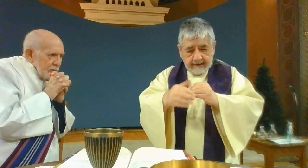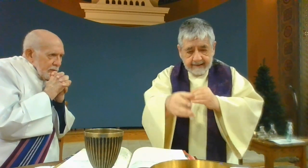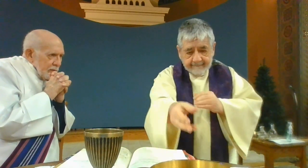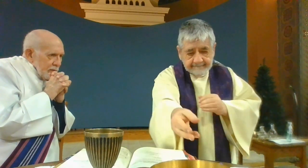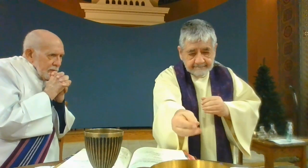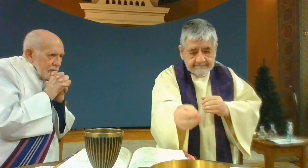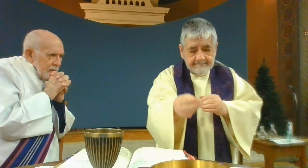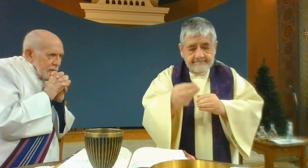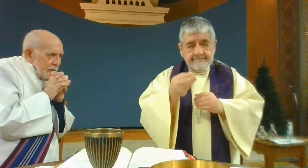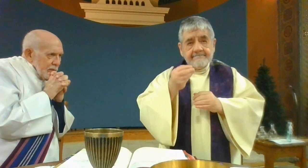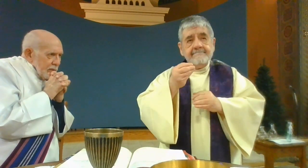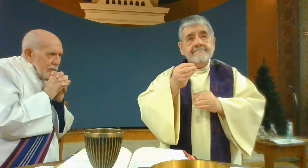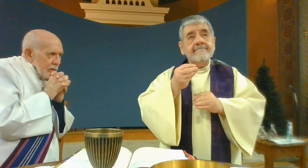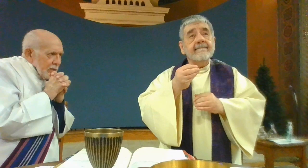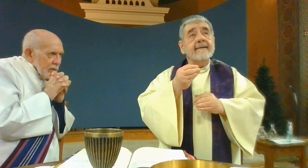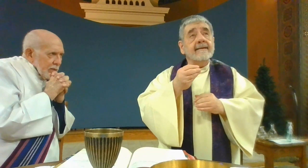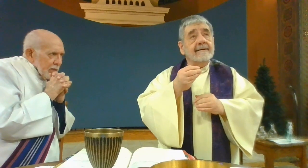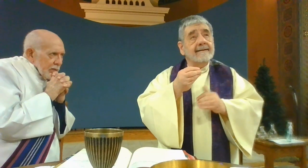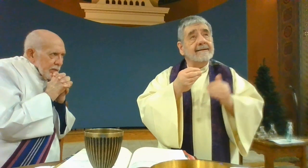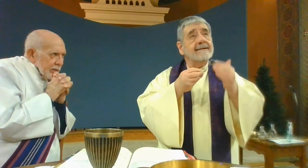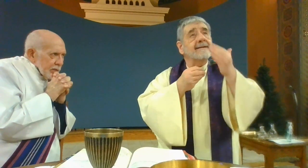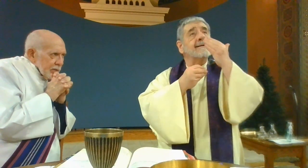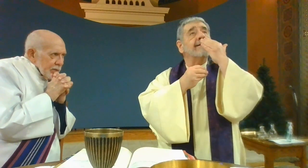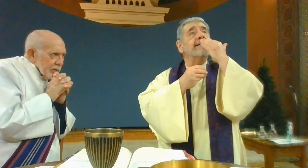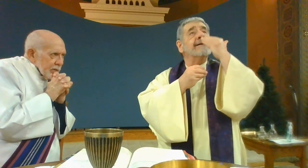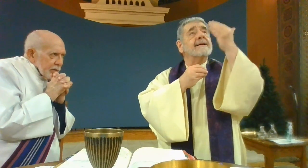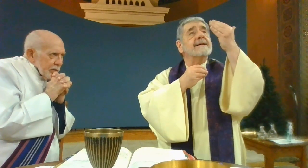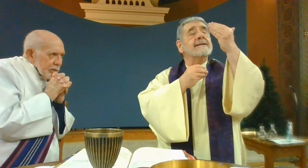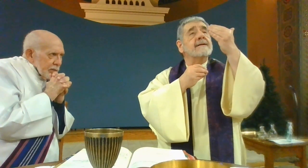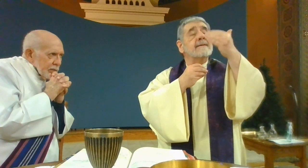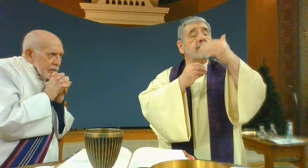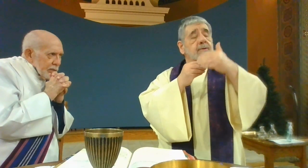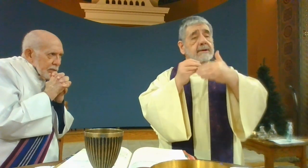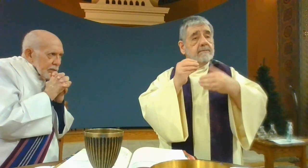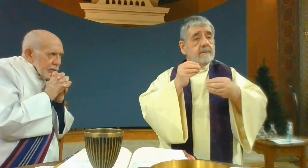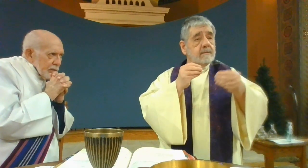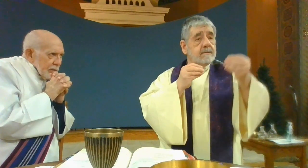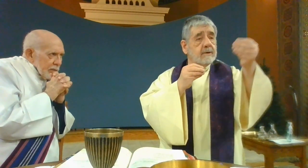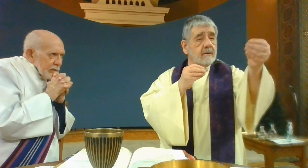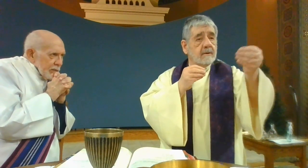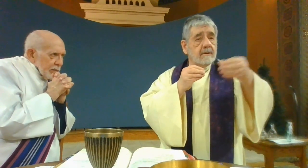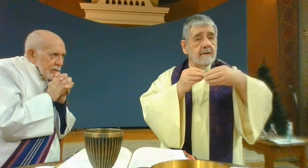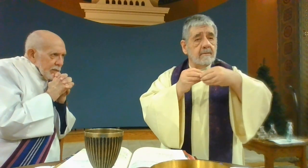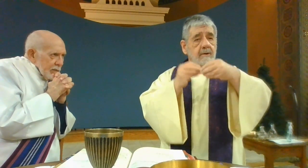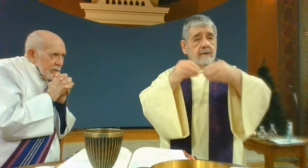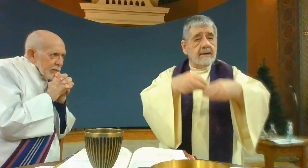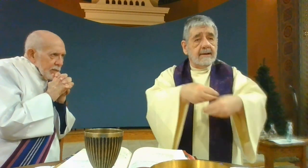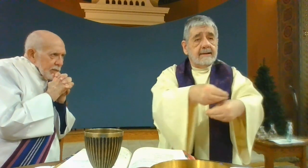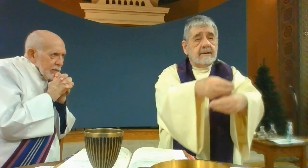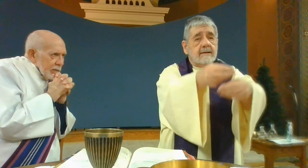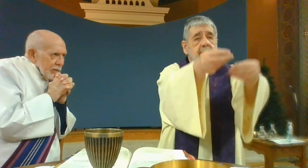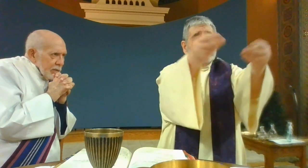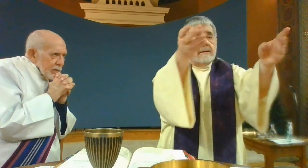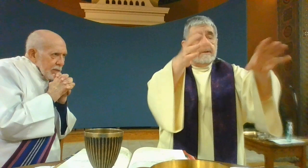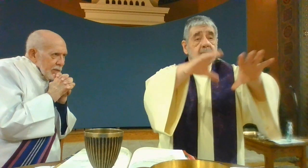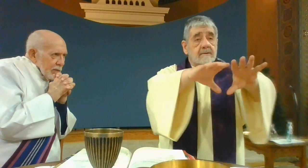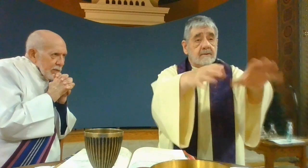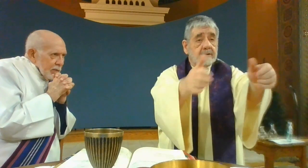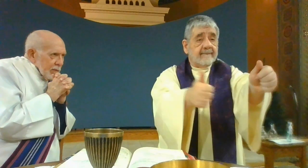took the bread and giving thanks broke it and gave it